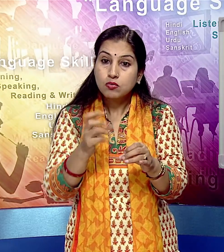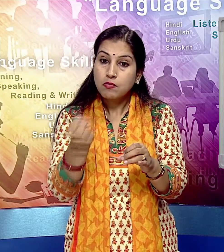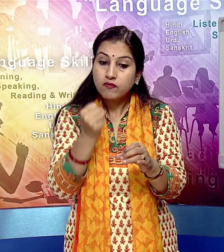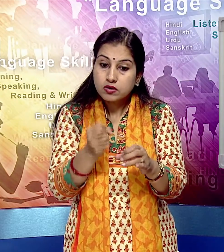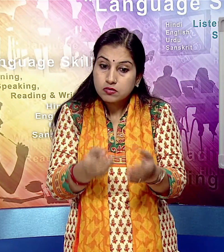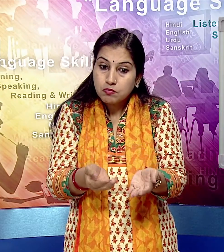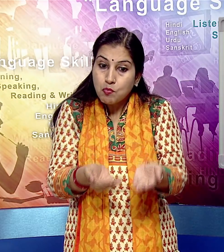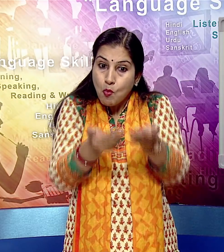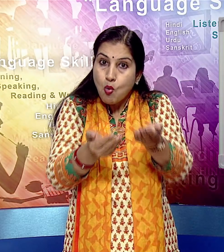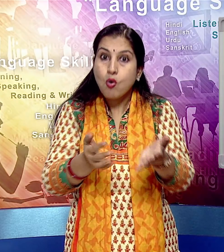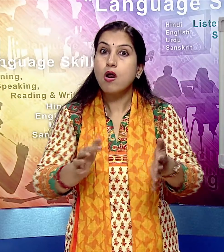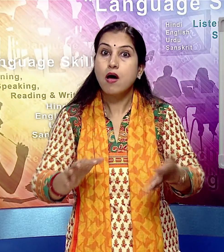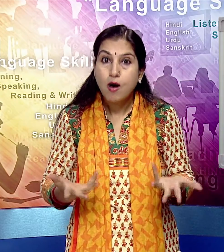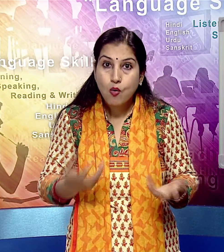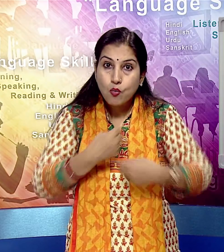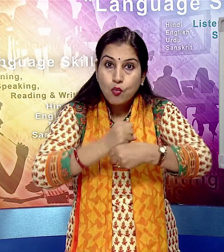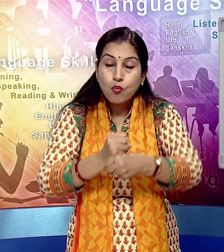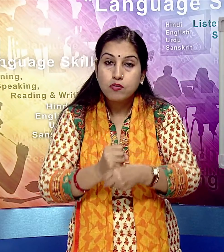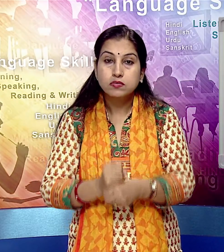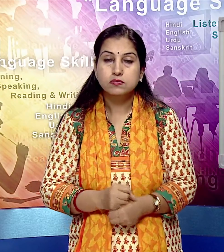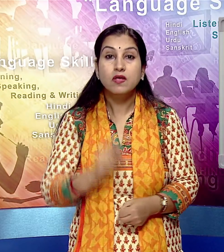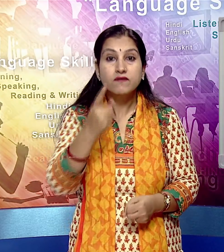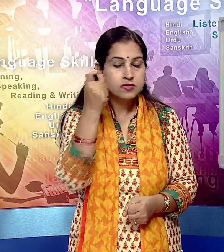Let us first understand what is food enrichment.